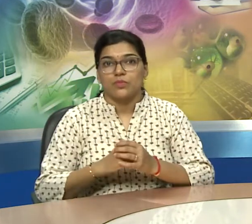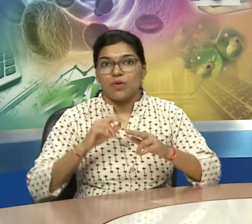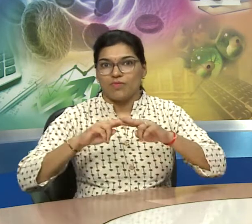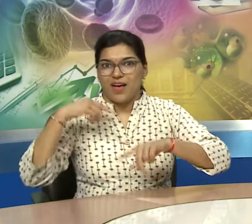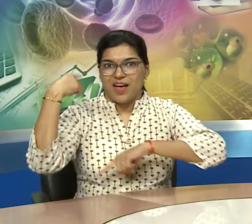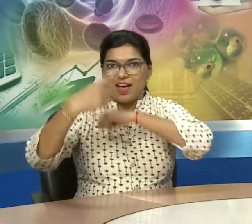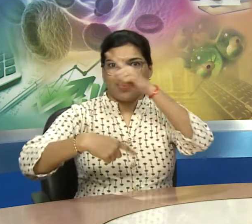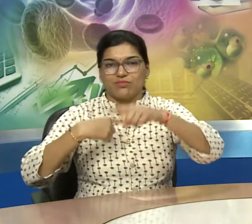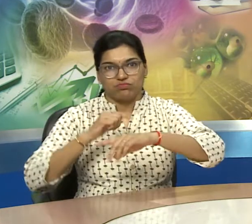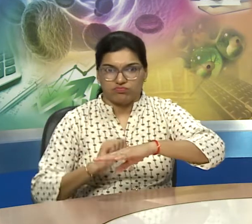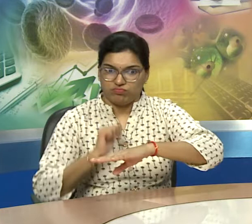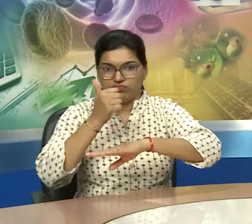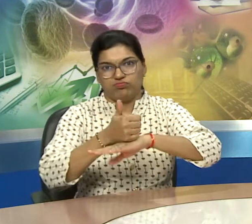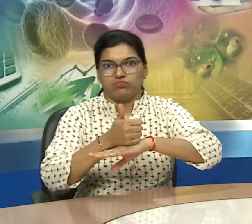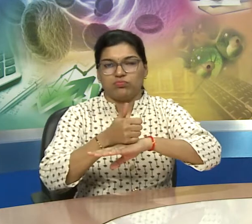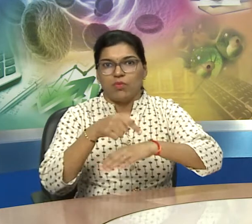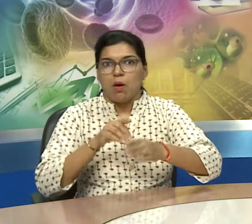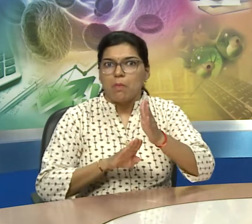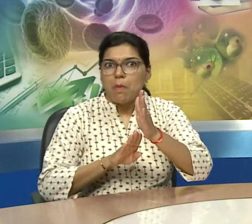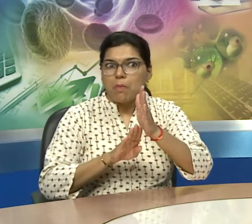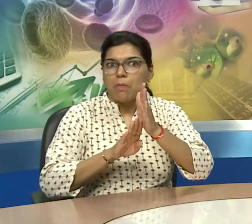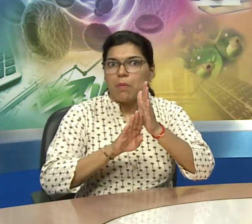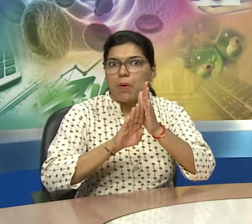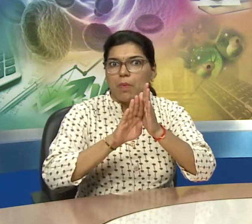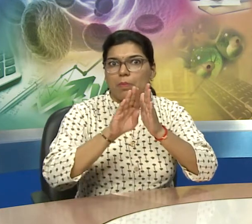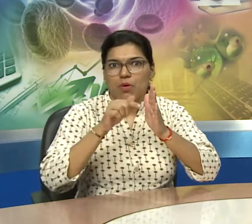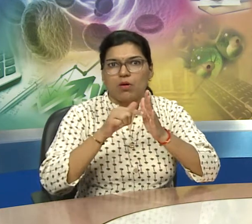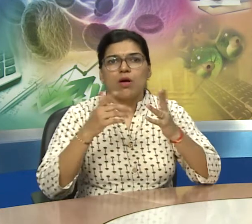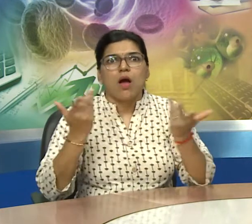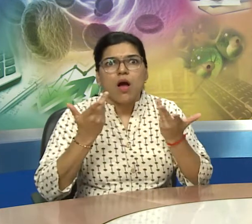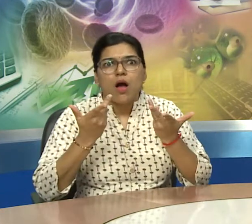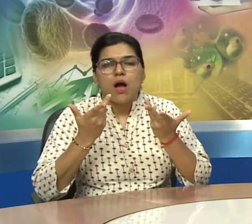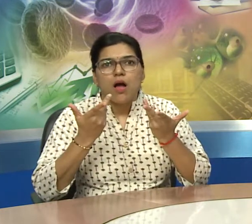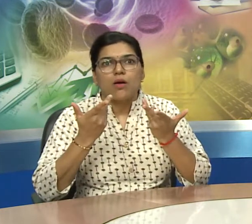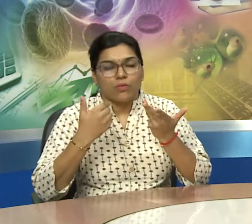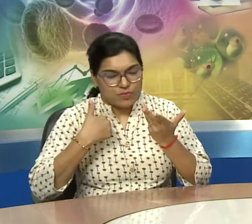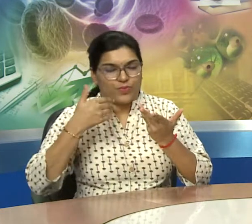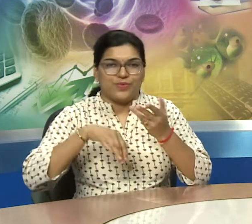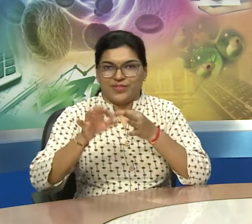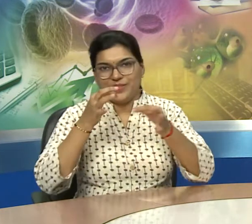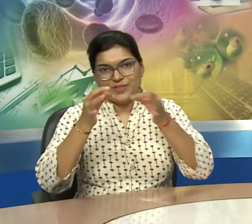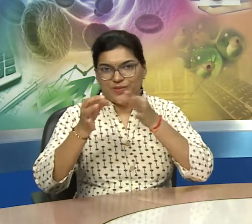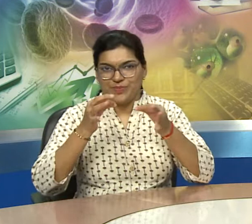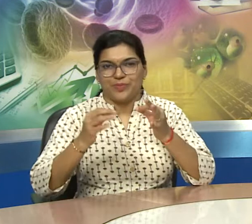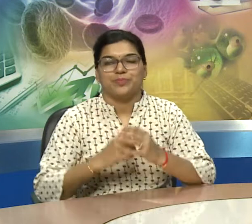And after that, we will understand and identify the factors that led